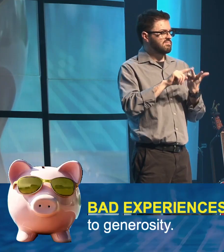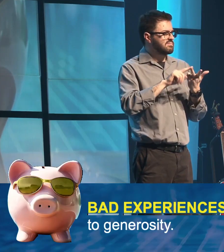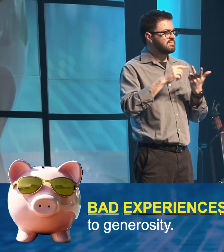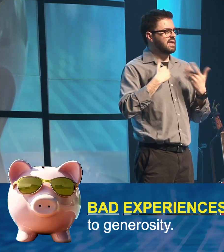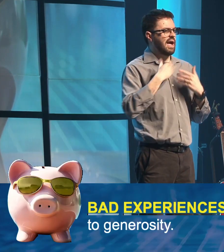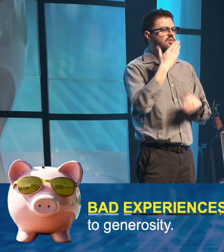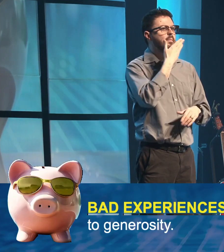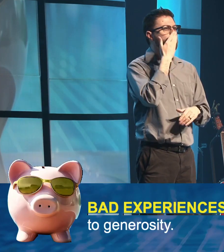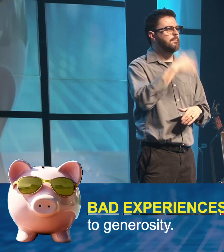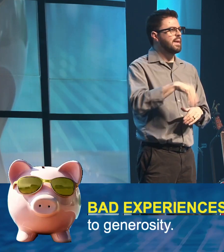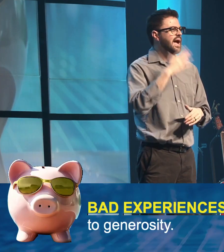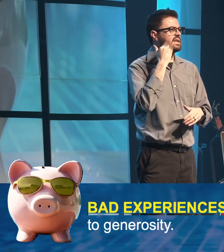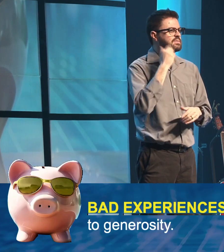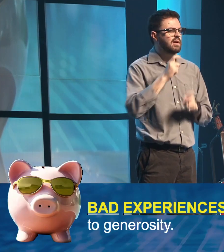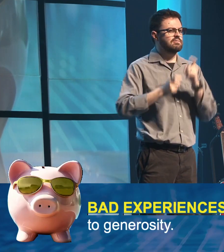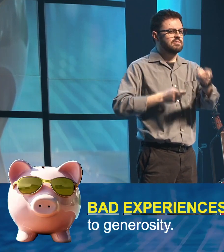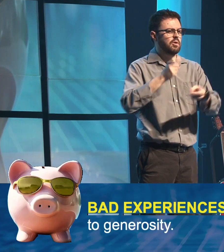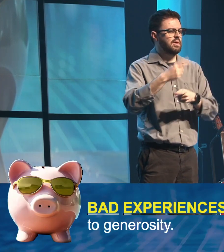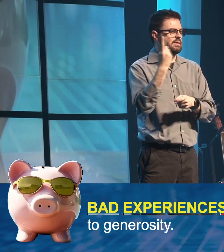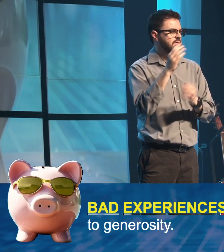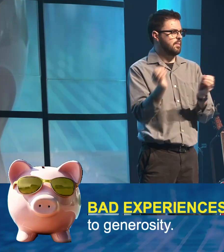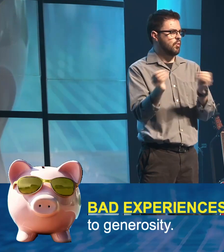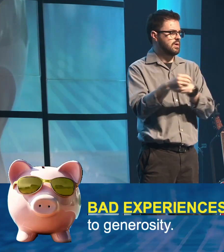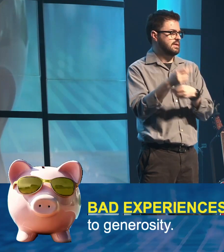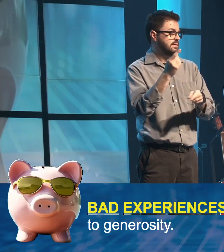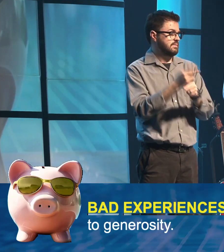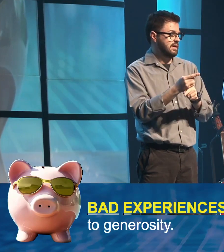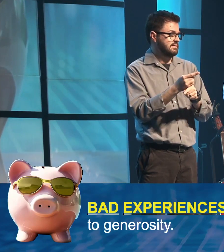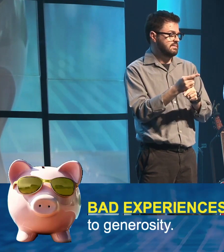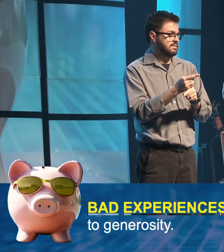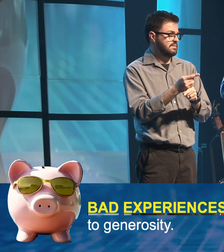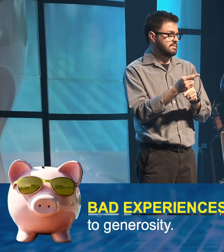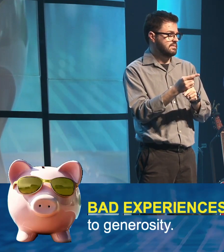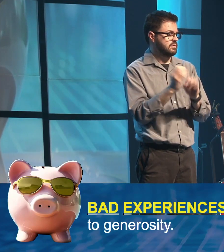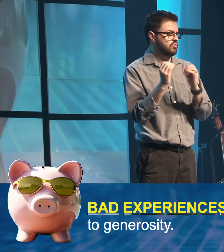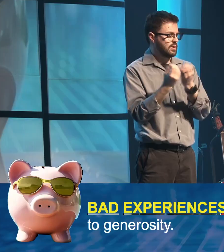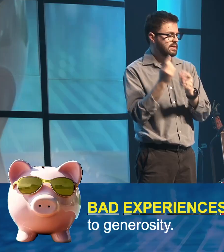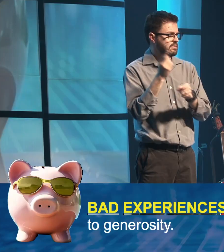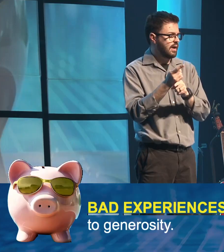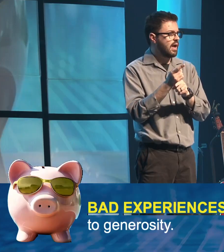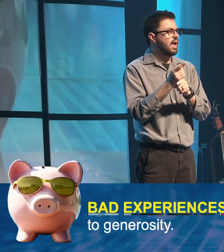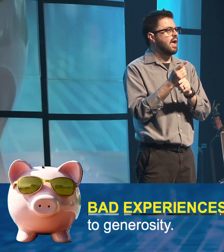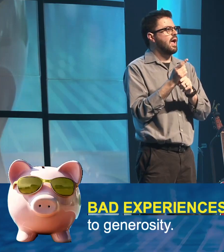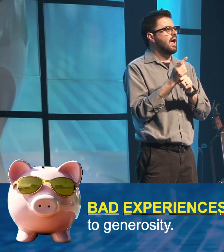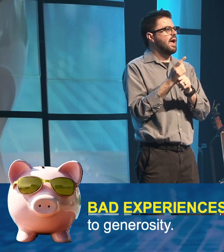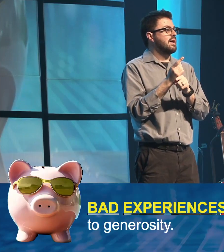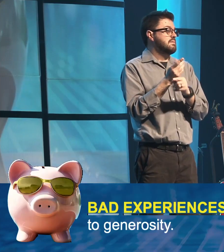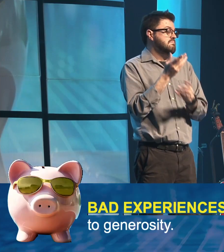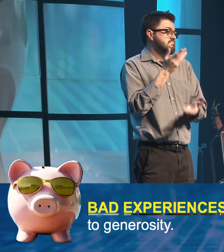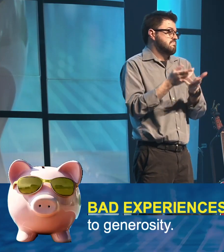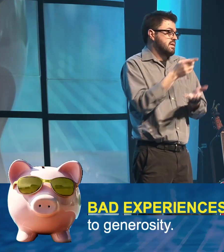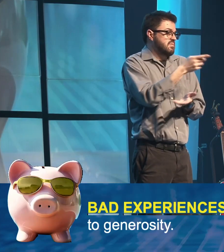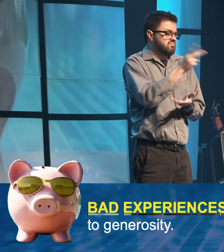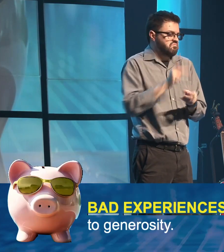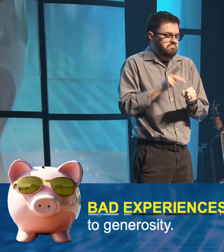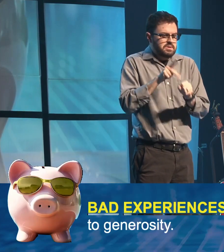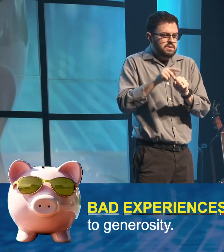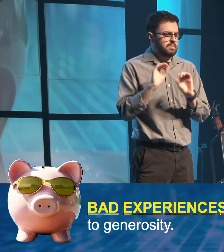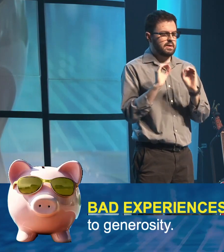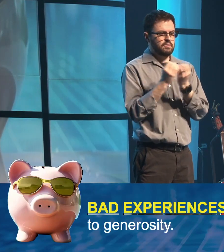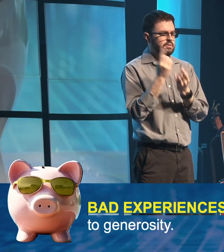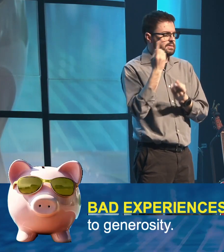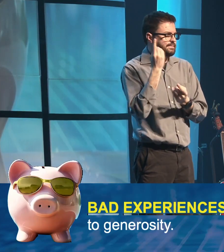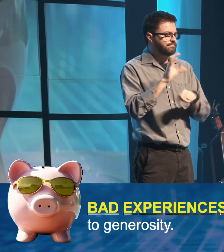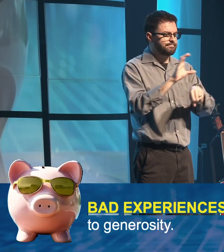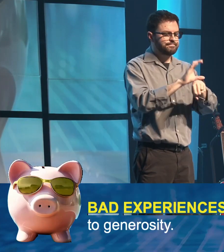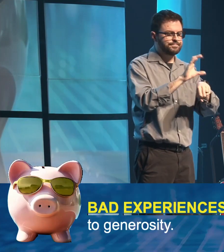to organizations, right? Right? And maybe you've participated at times in an organization, a